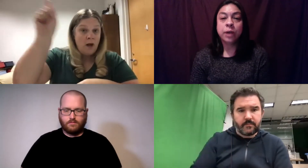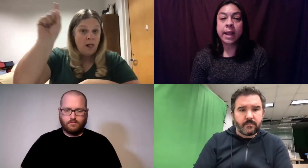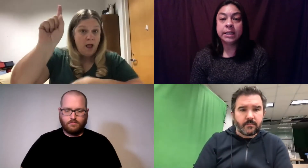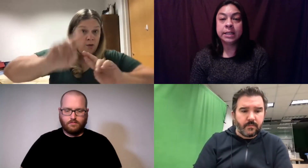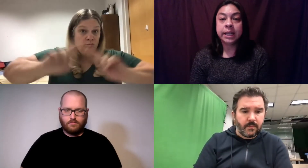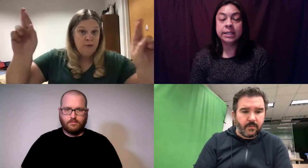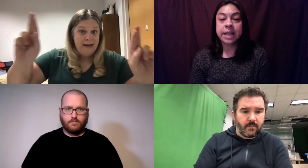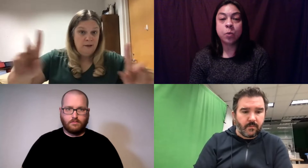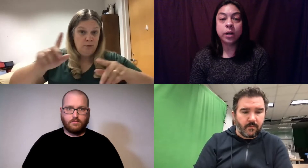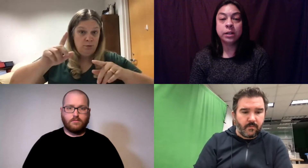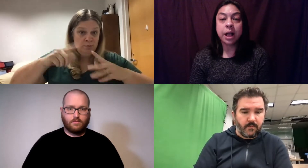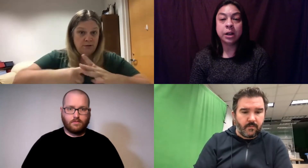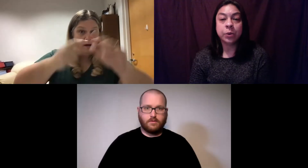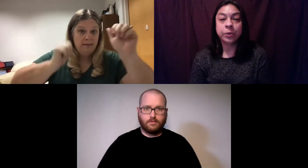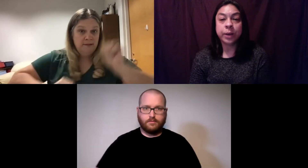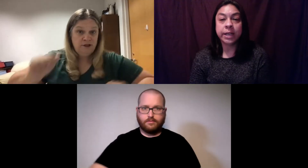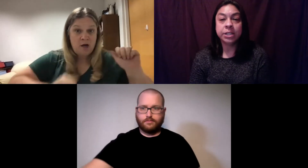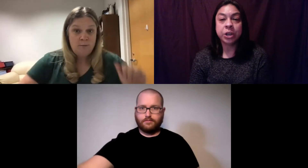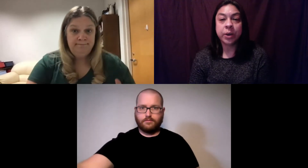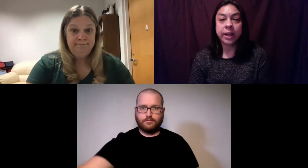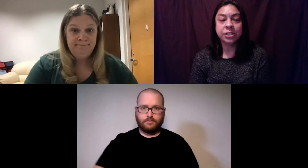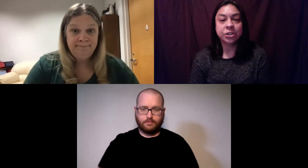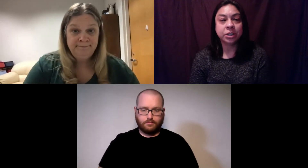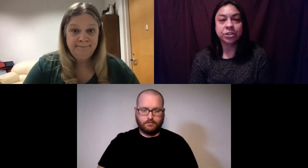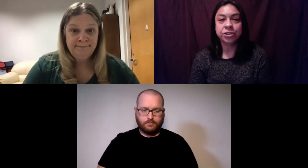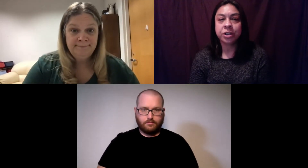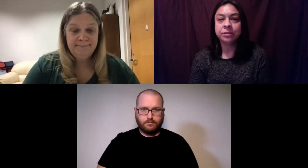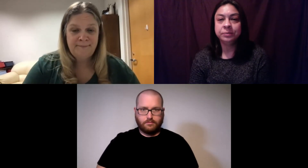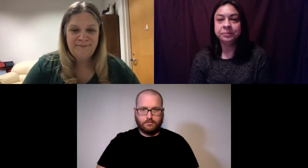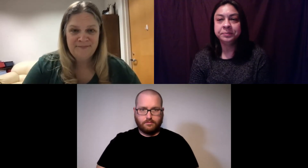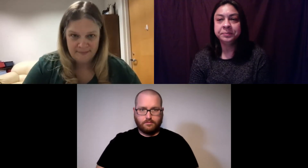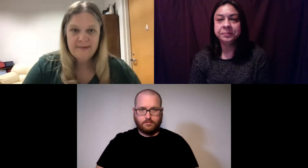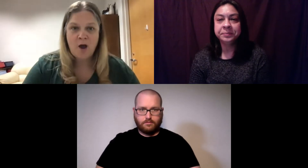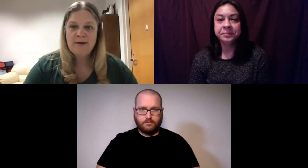All right, it is now 1 o'clock. Are we ready to go ahead and start this show?